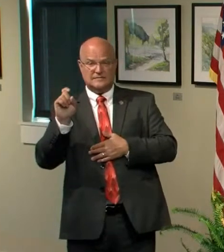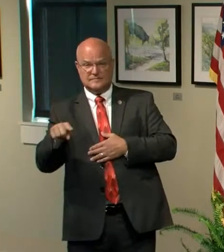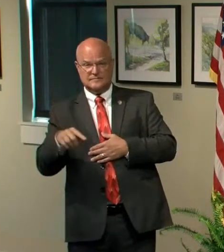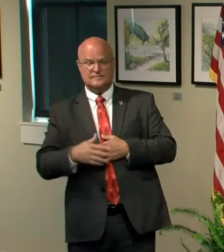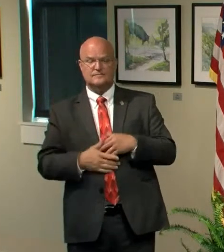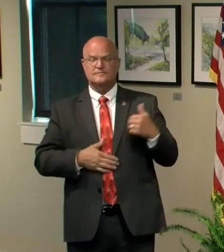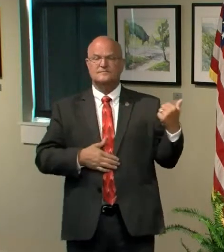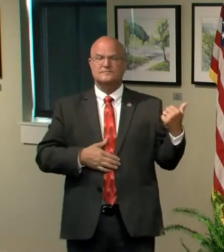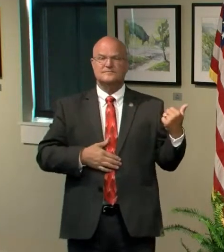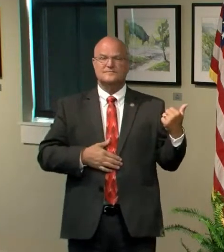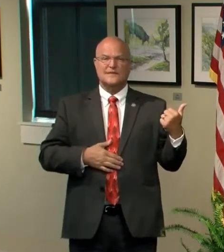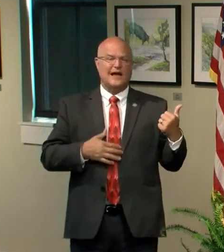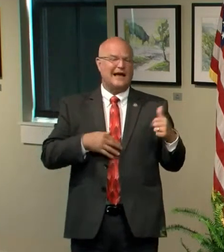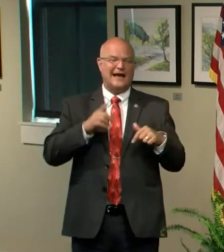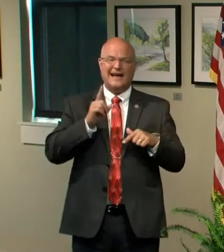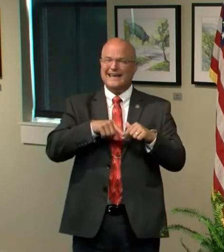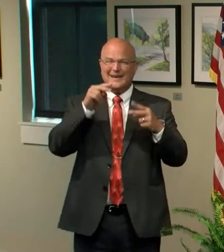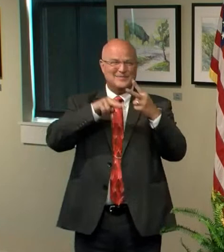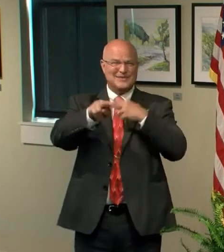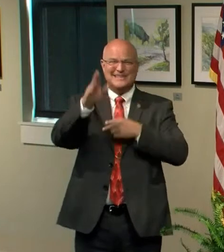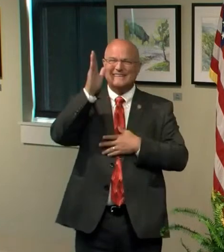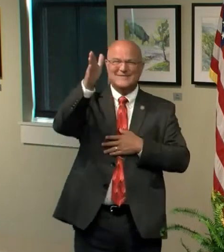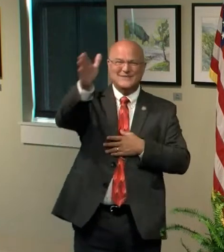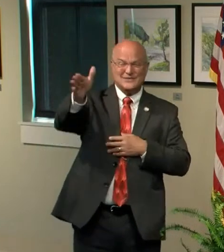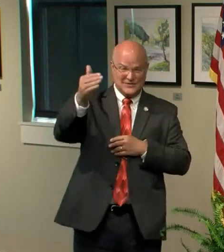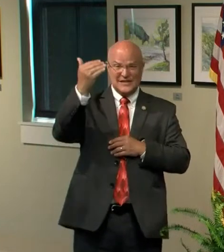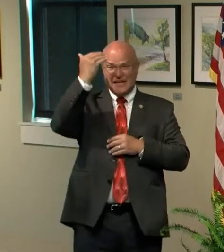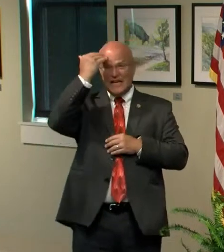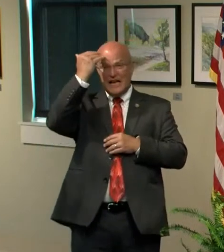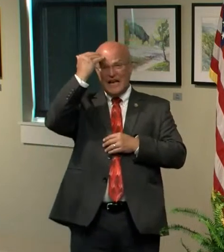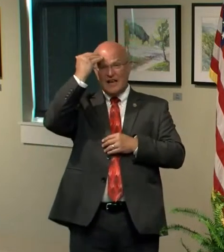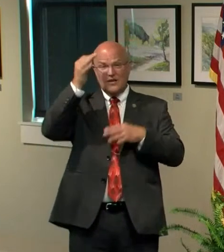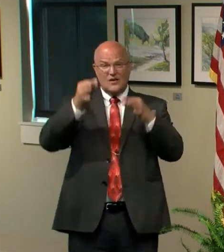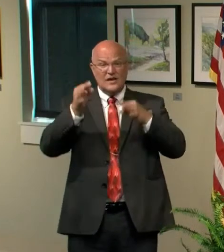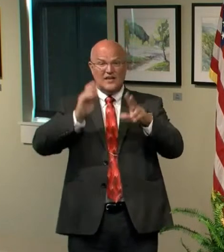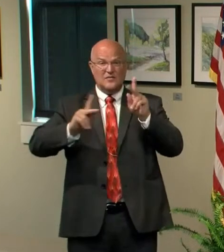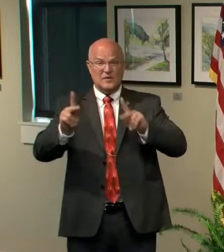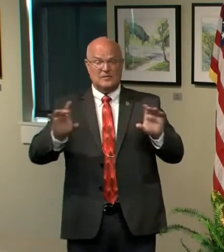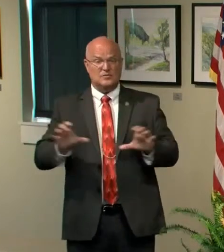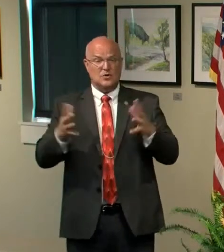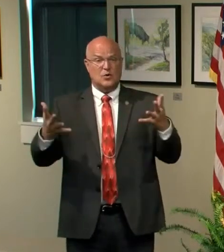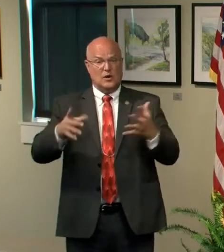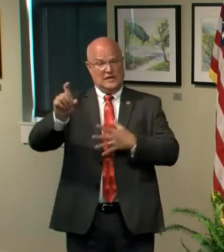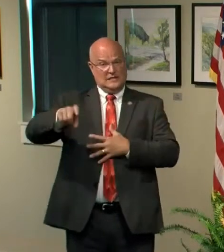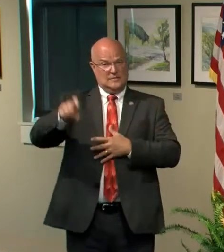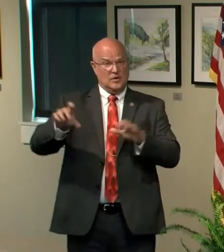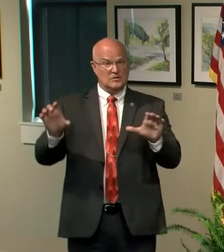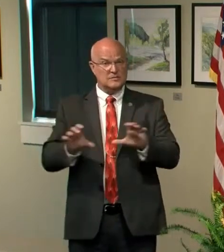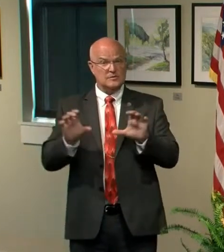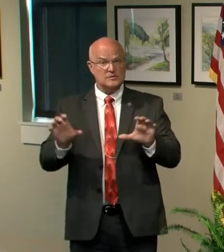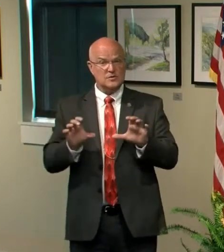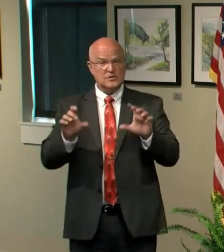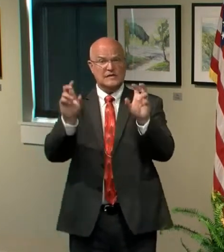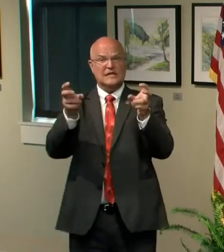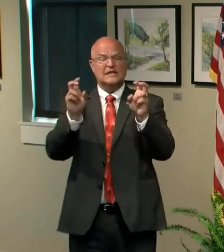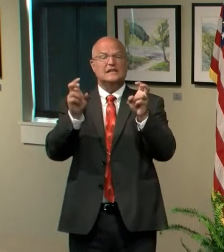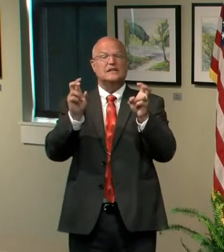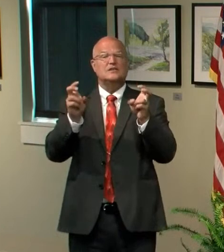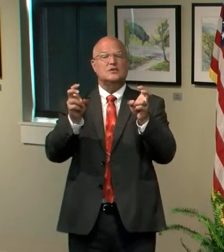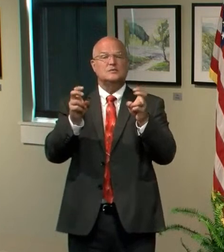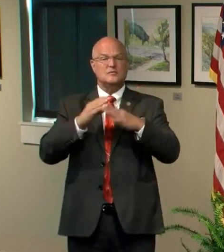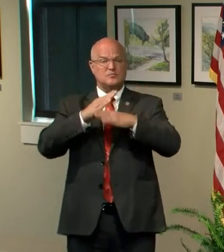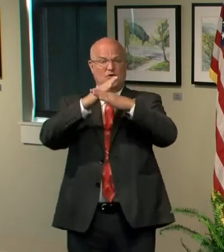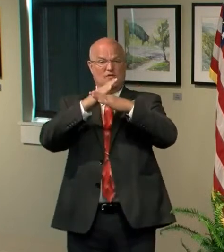Well, I can't predict the future, and I know that if everybody does what they should do in terms